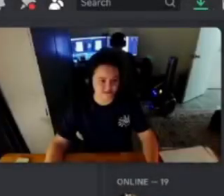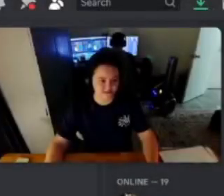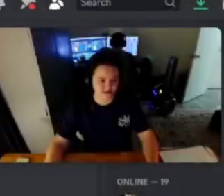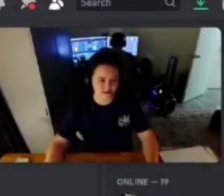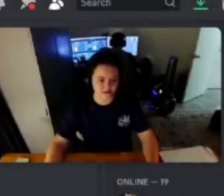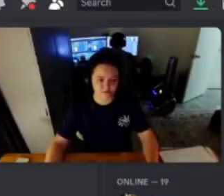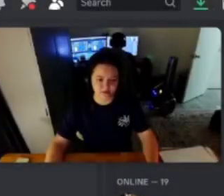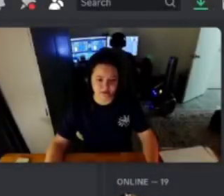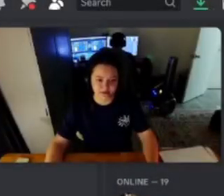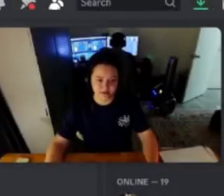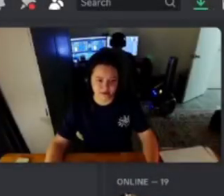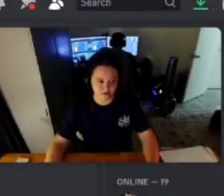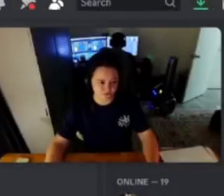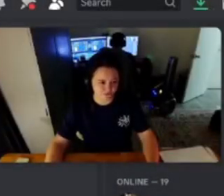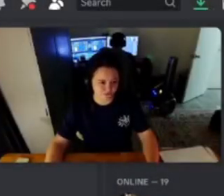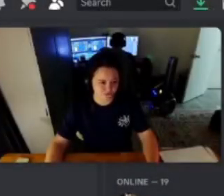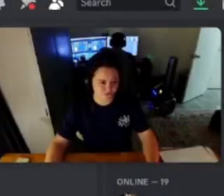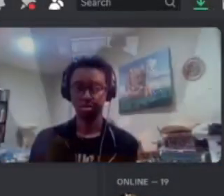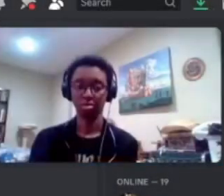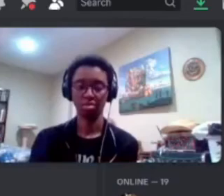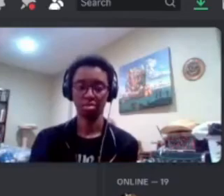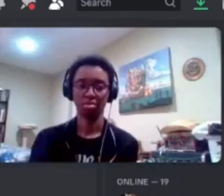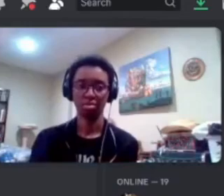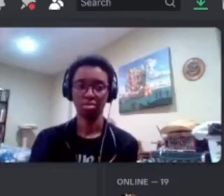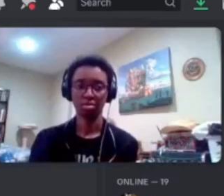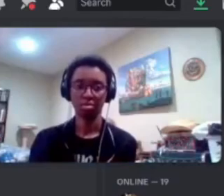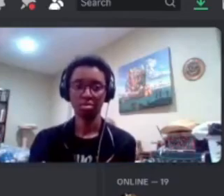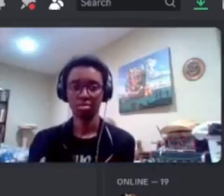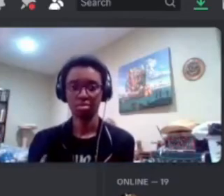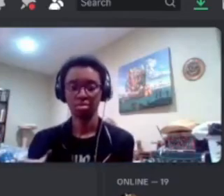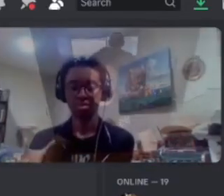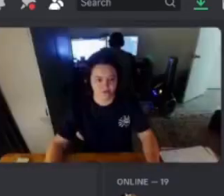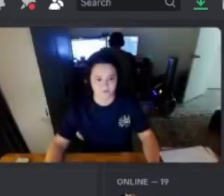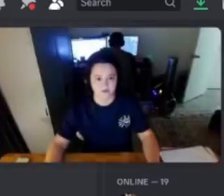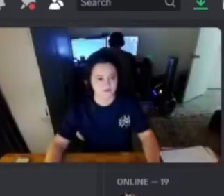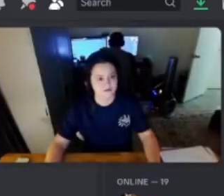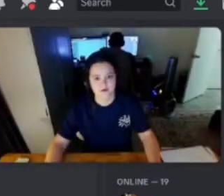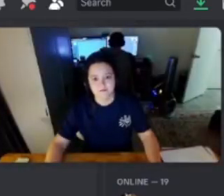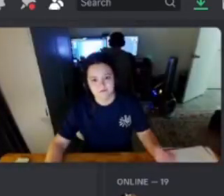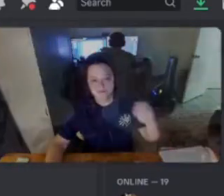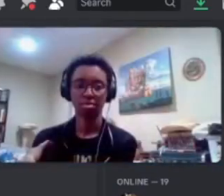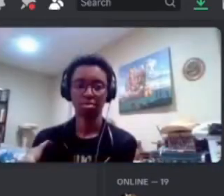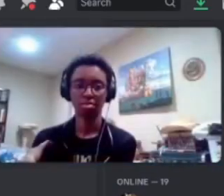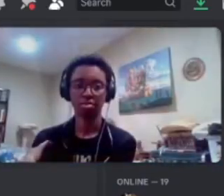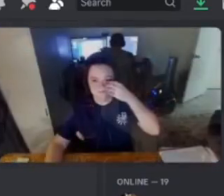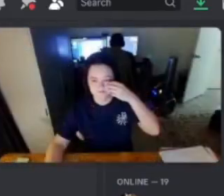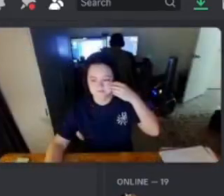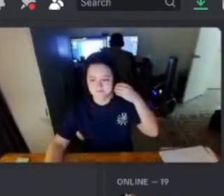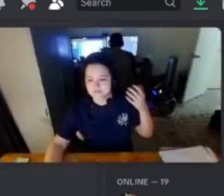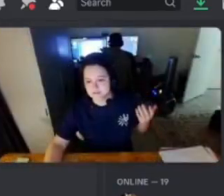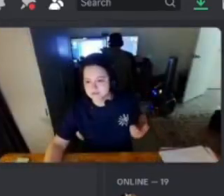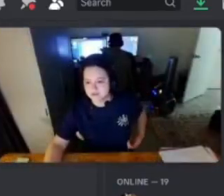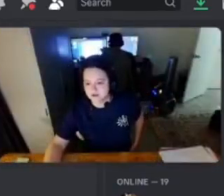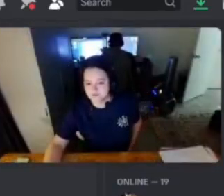is a PDF. Acrobat. I don't know what that means. PDF. It's a PDF.